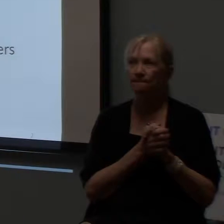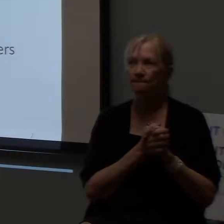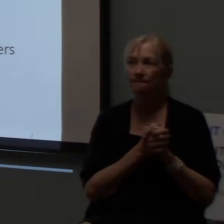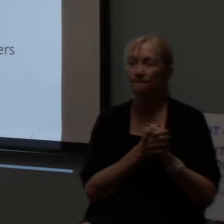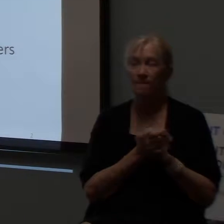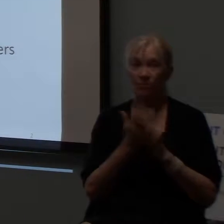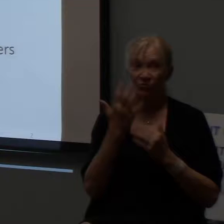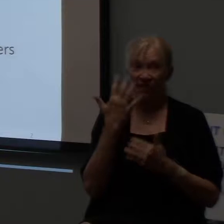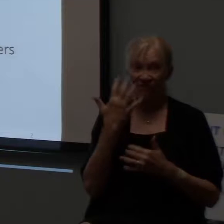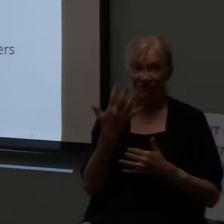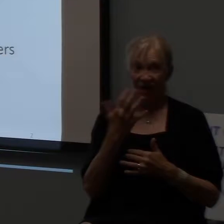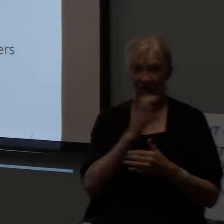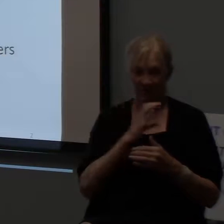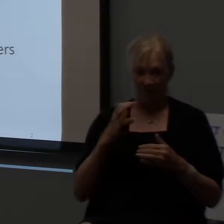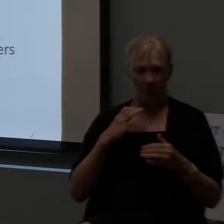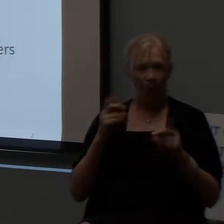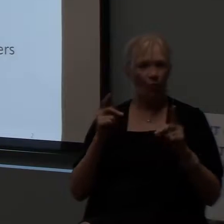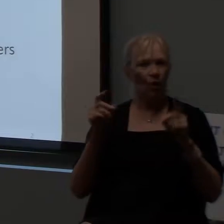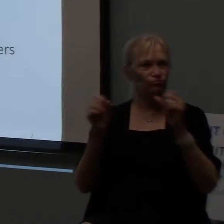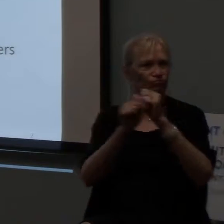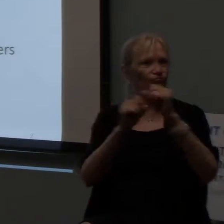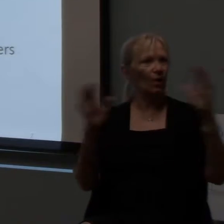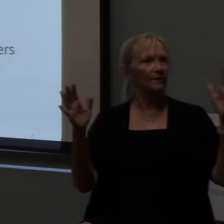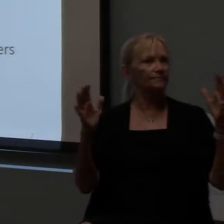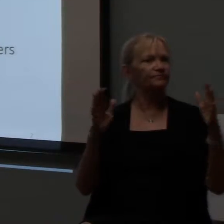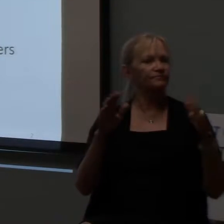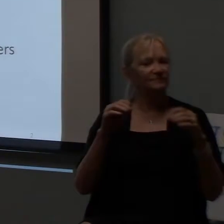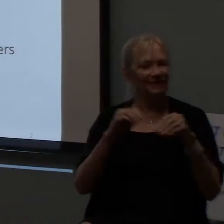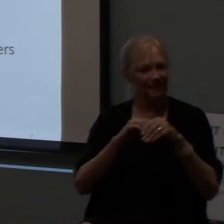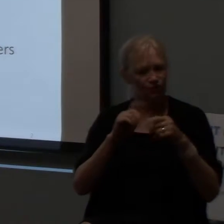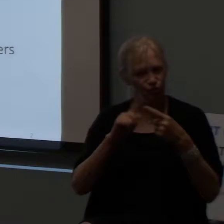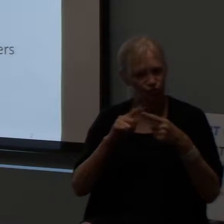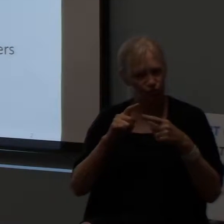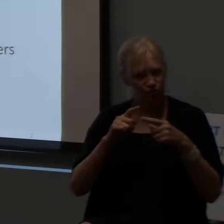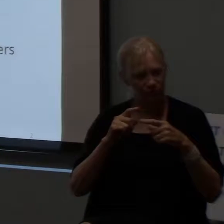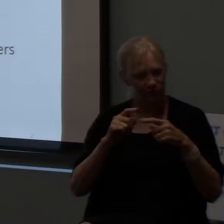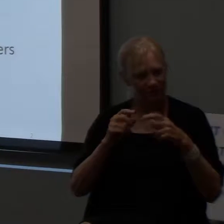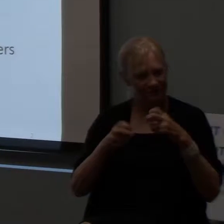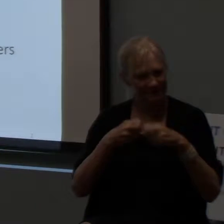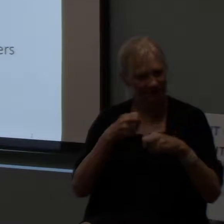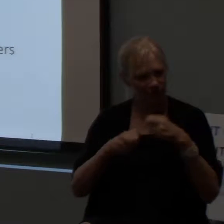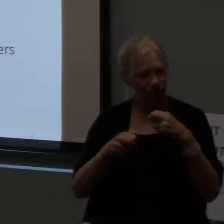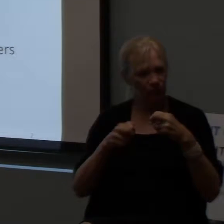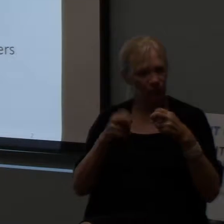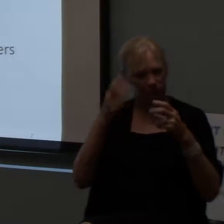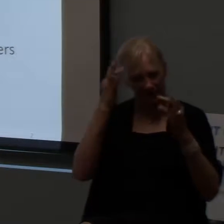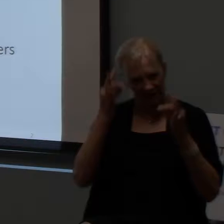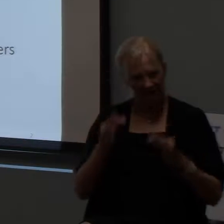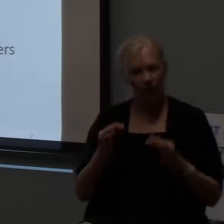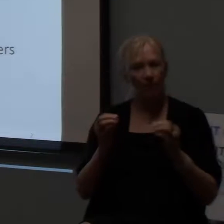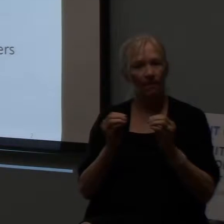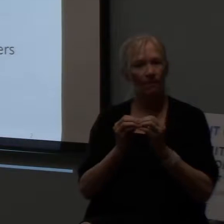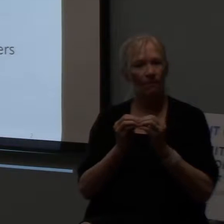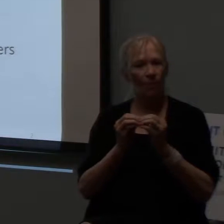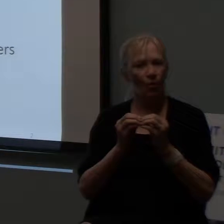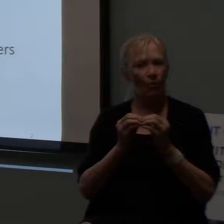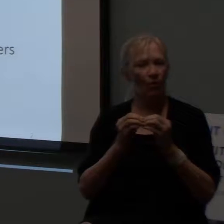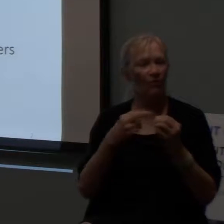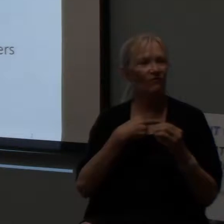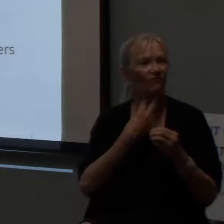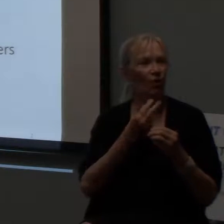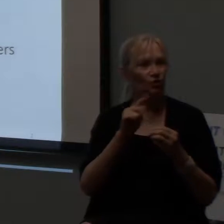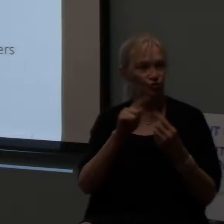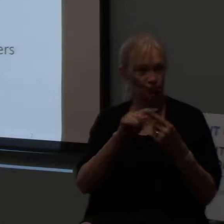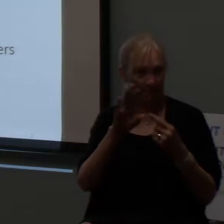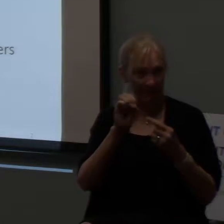5 commissioners would broaden the input into complex decisions and would allow for more voices to be part of the decision-making